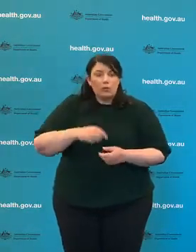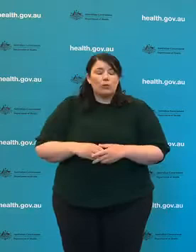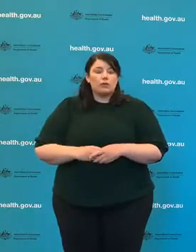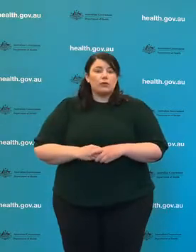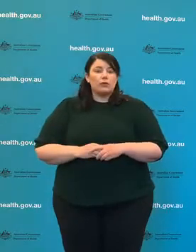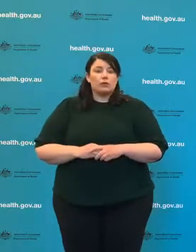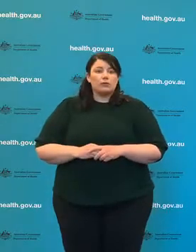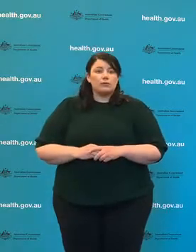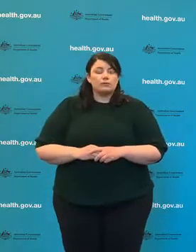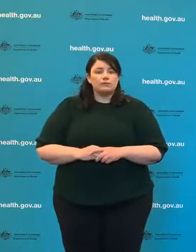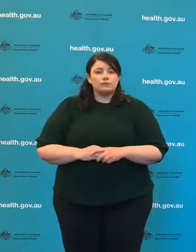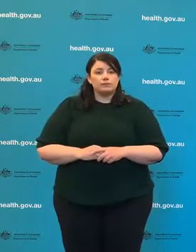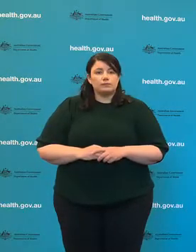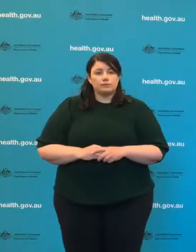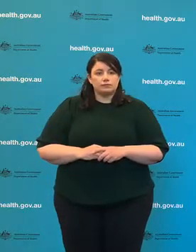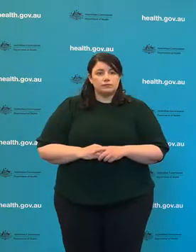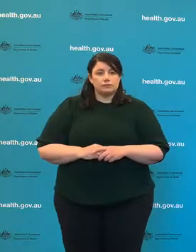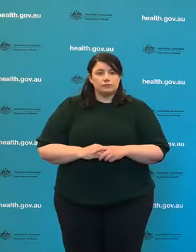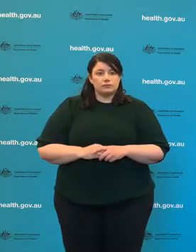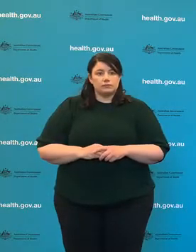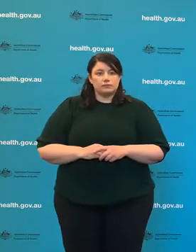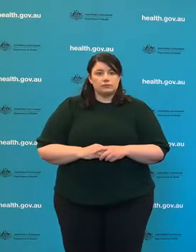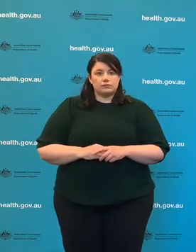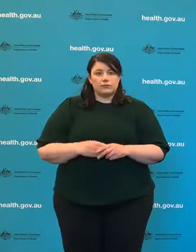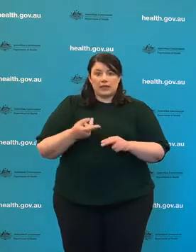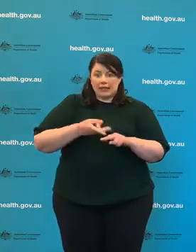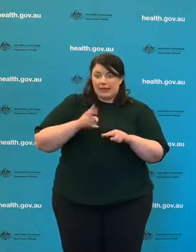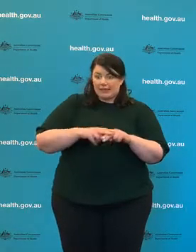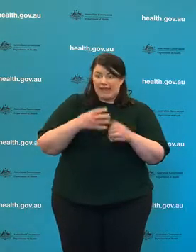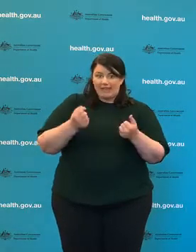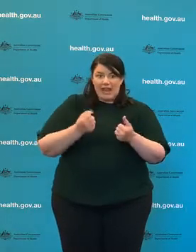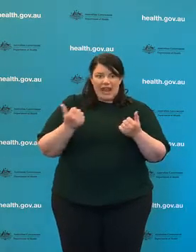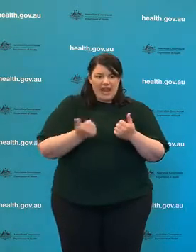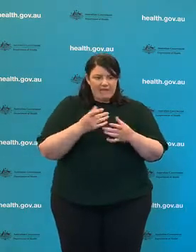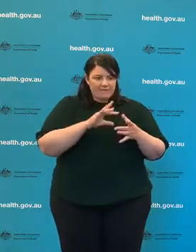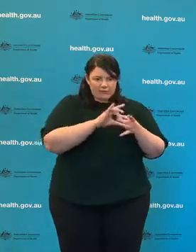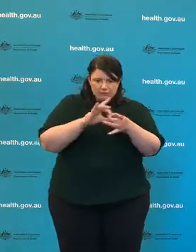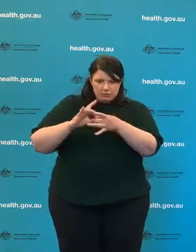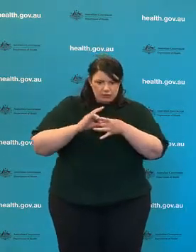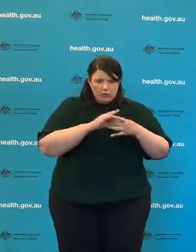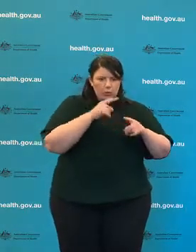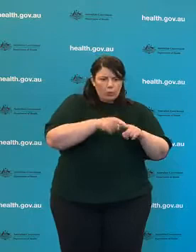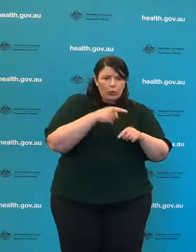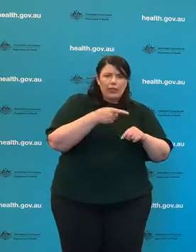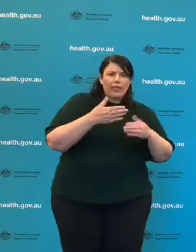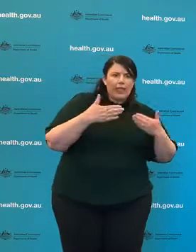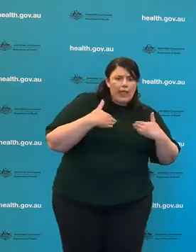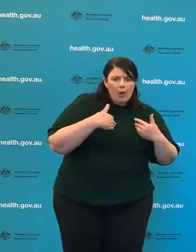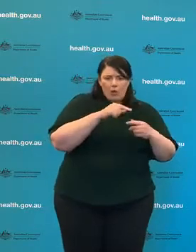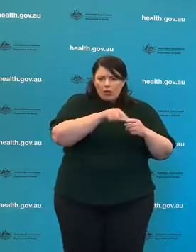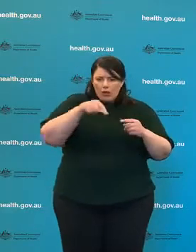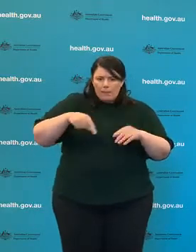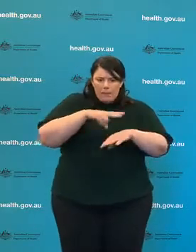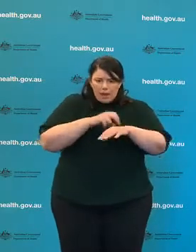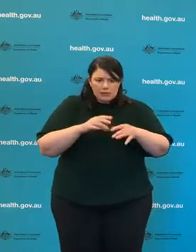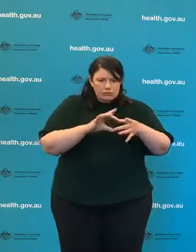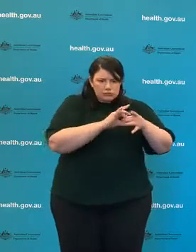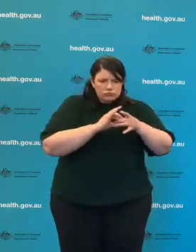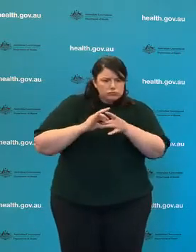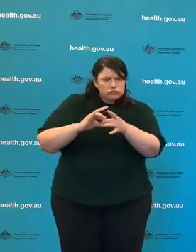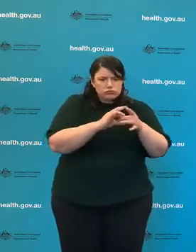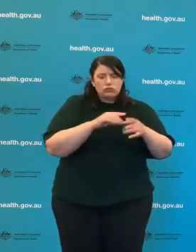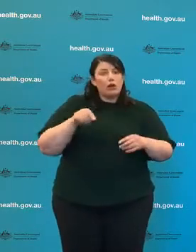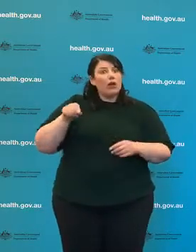about whether the response is centralised or decentralised. I think we heard today from Victoria a very, very positive